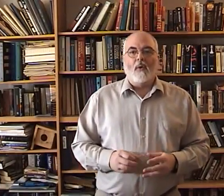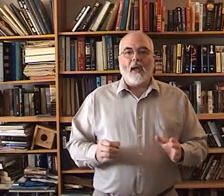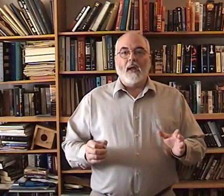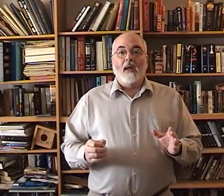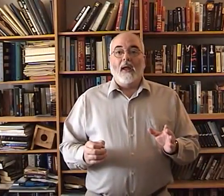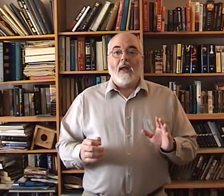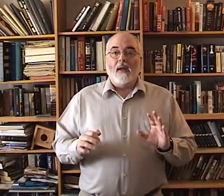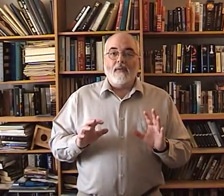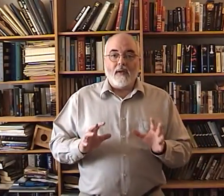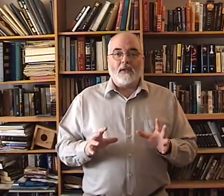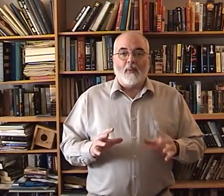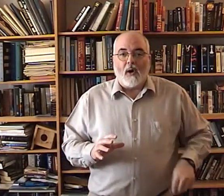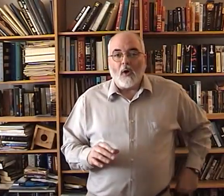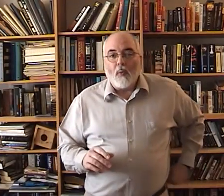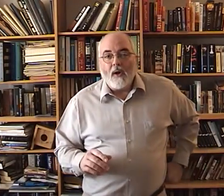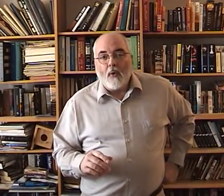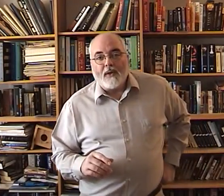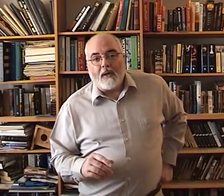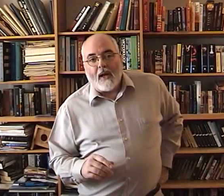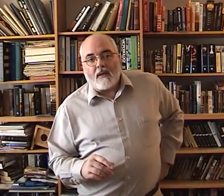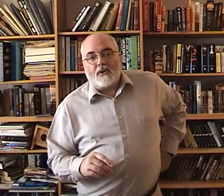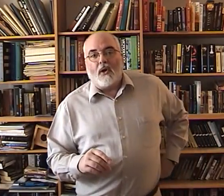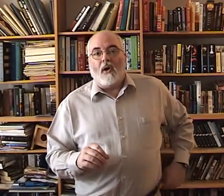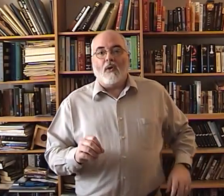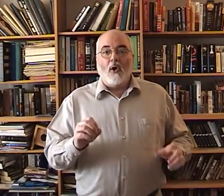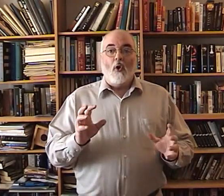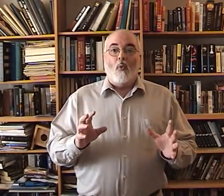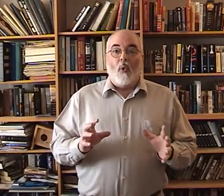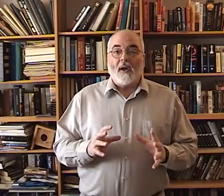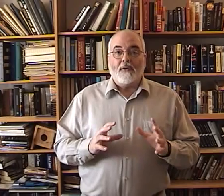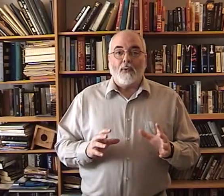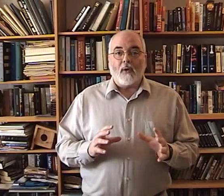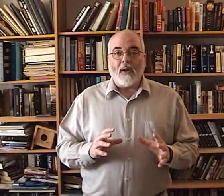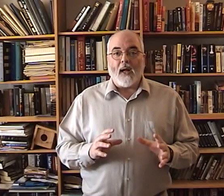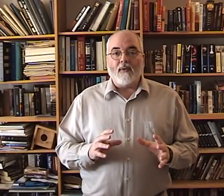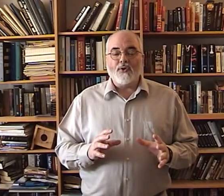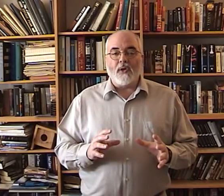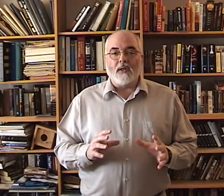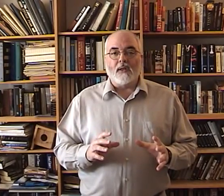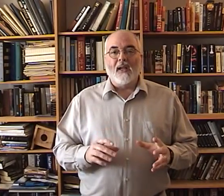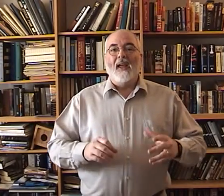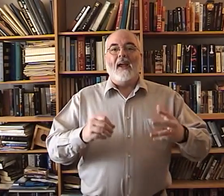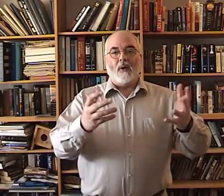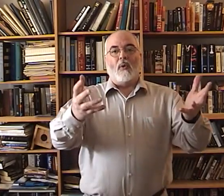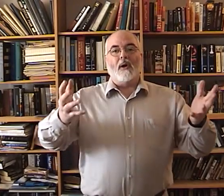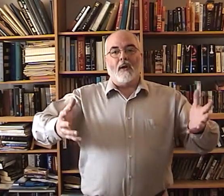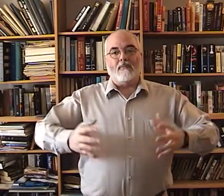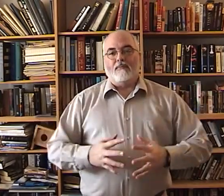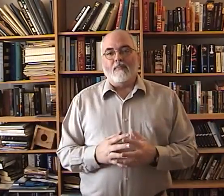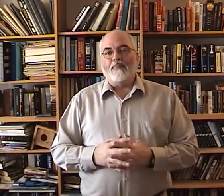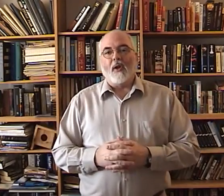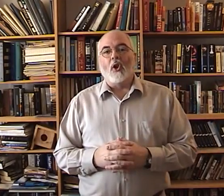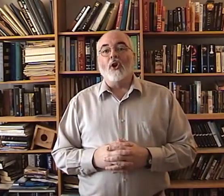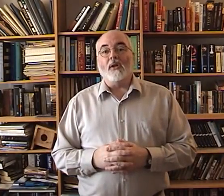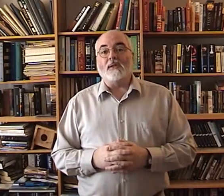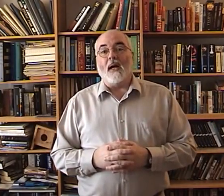Okay, in this part, we are going to take the song, What a Friend We Have in Jesus, and we're going to learn the